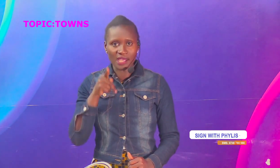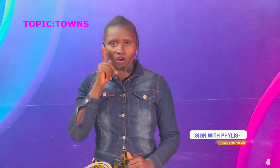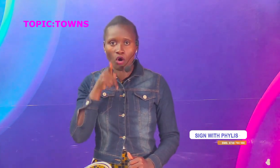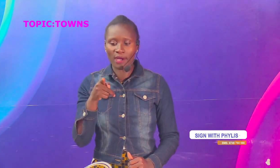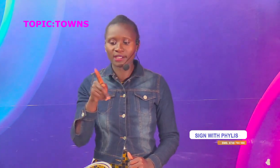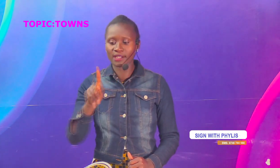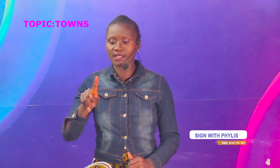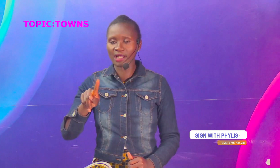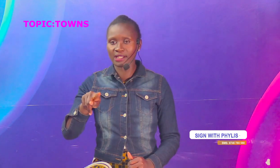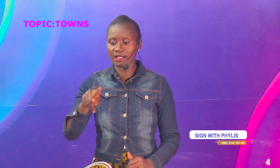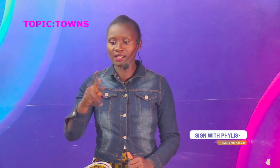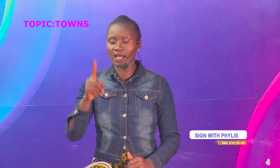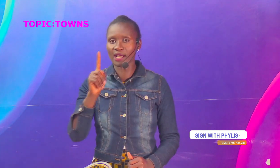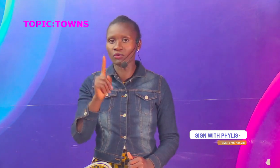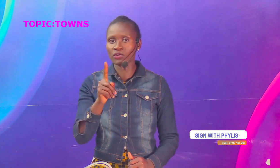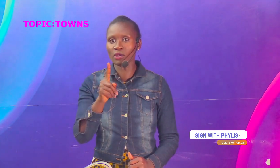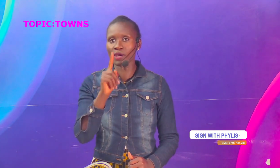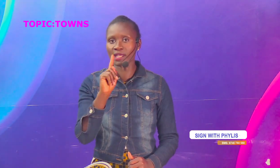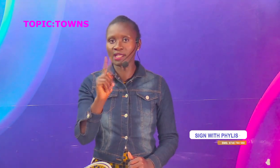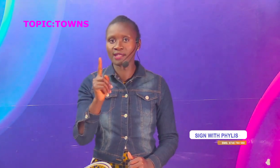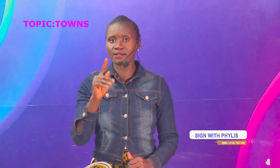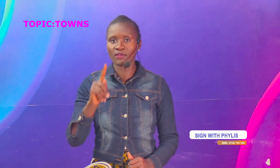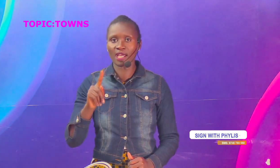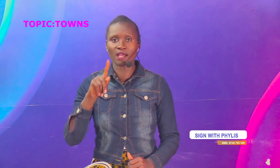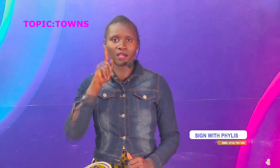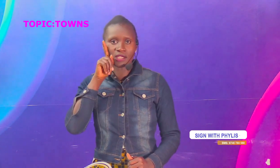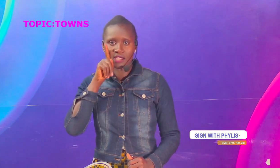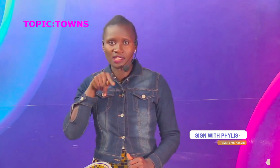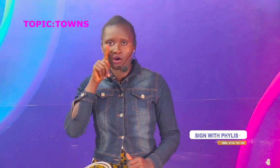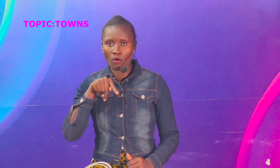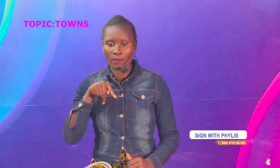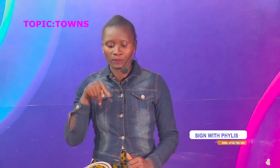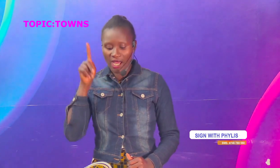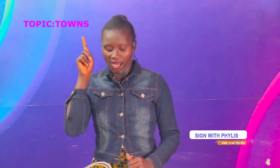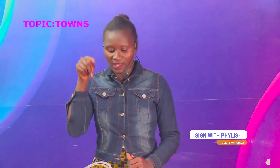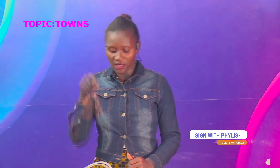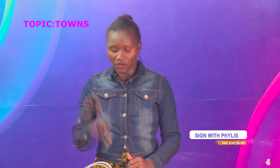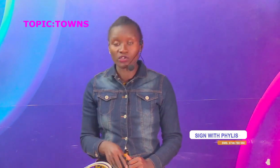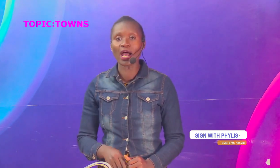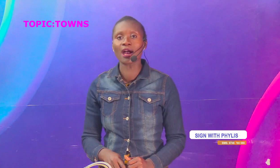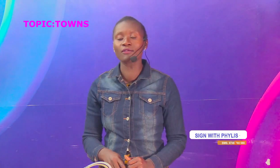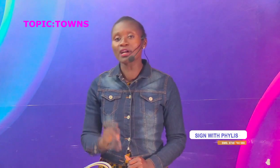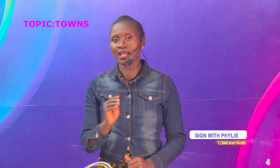Nyangoma. This is letter using your index finger, Nyangoma. And then also have